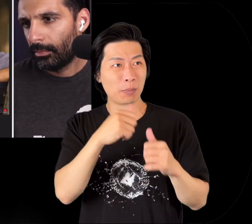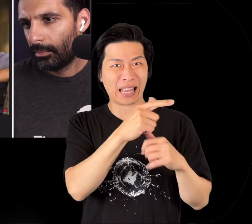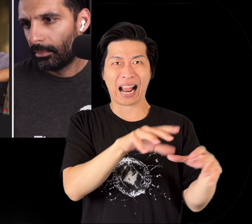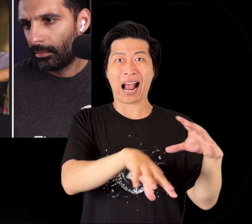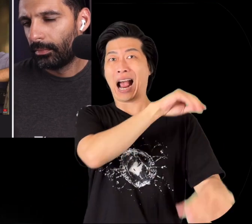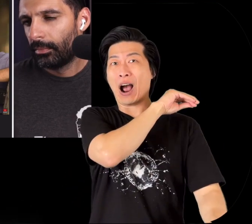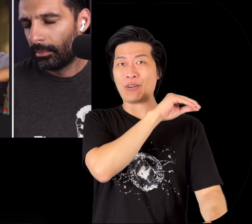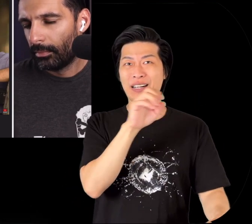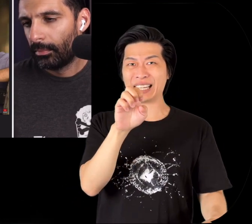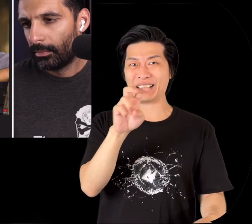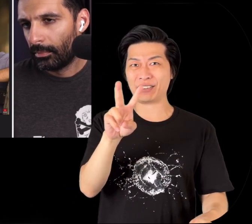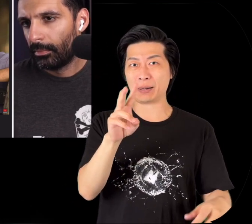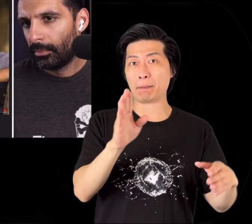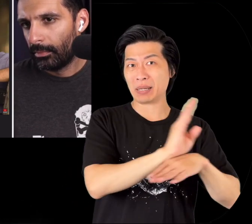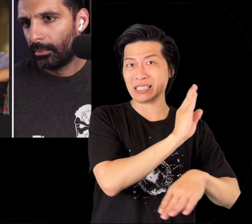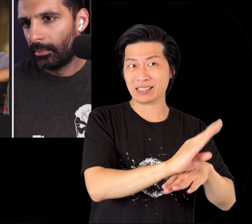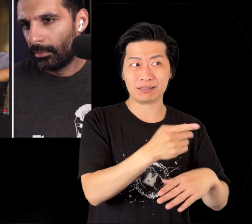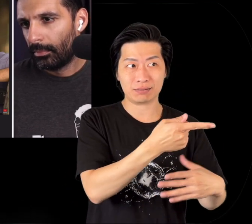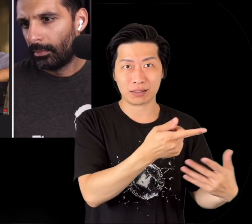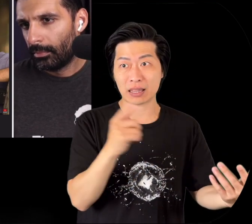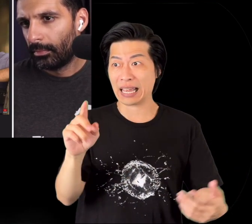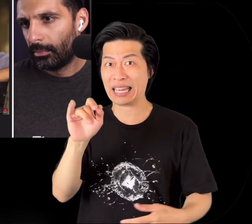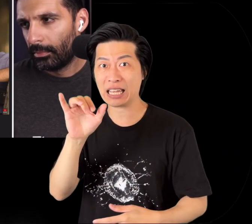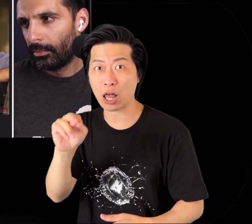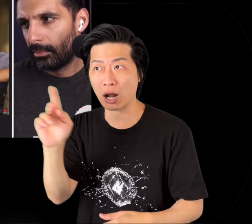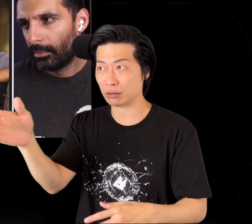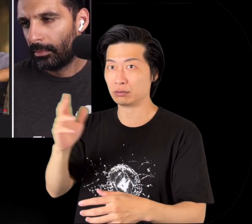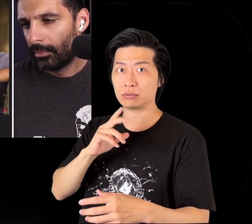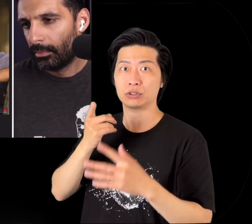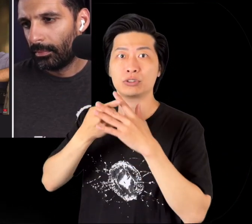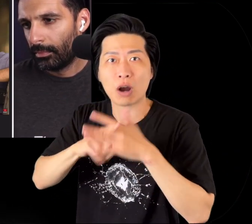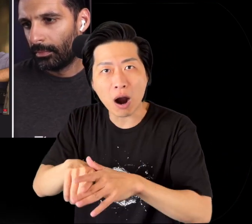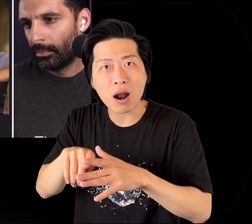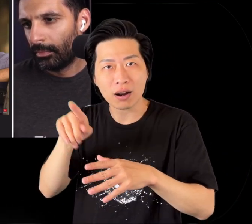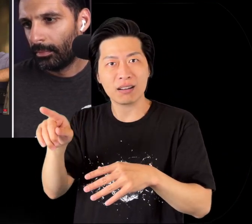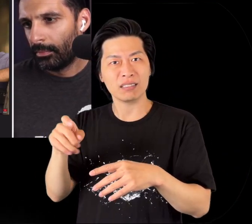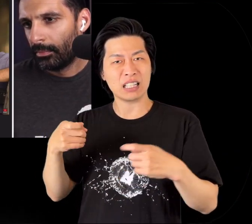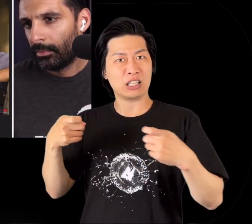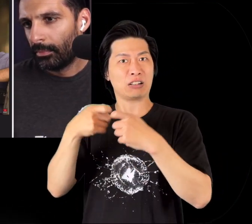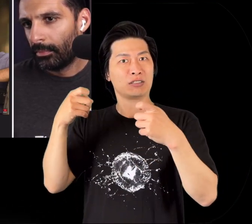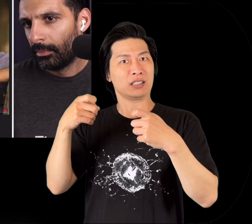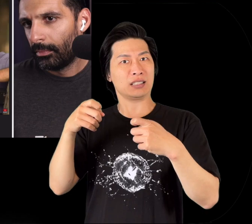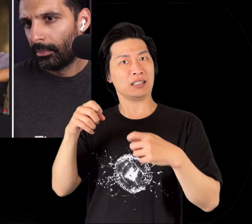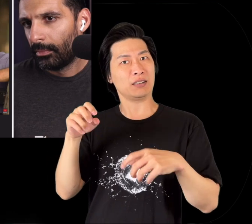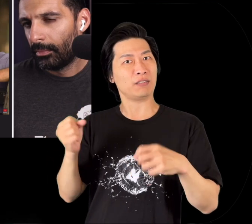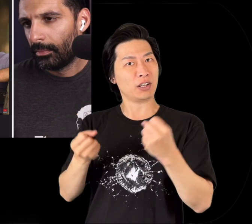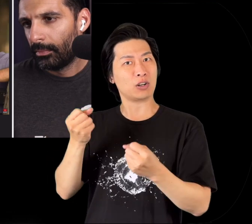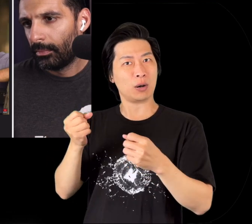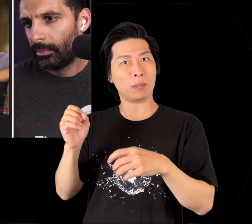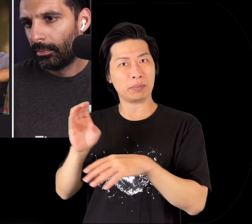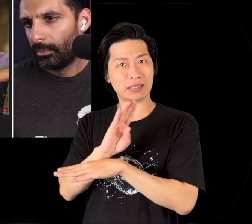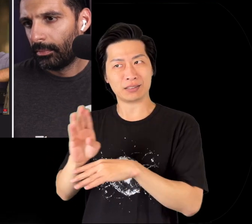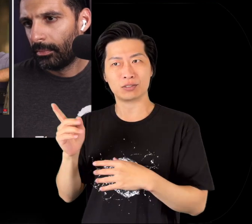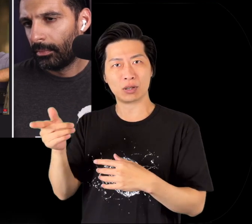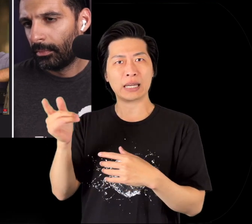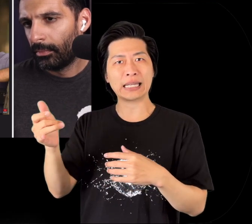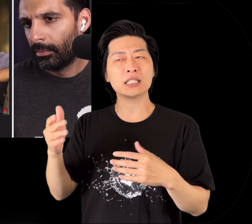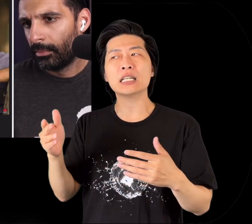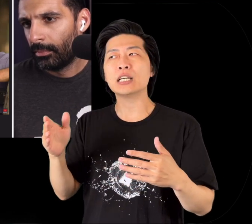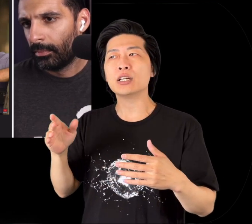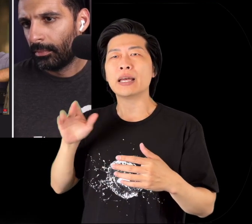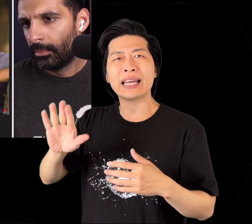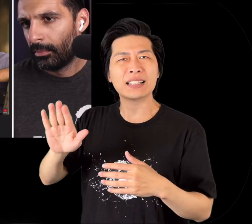of the EV business when Elon is getting into it. And so he's driven by mission. And those